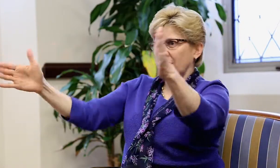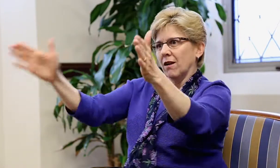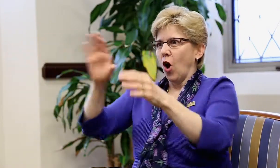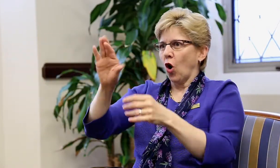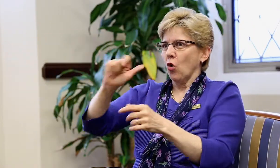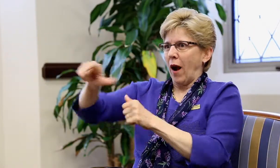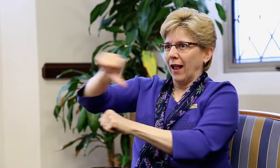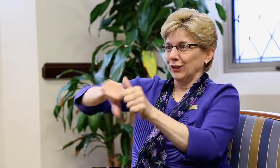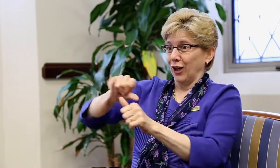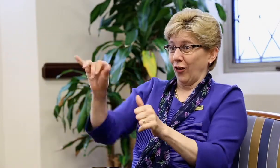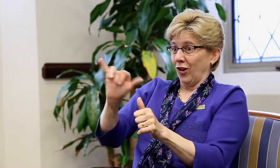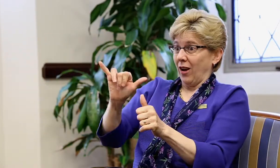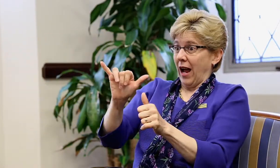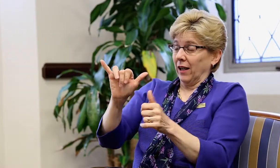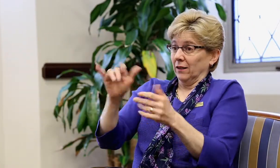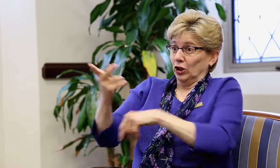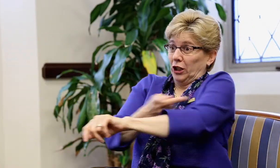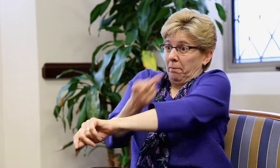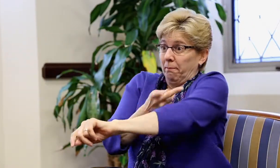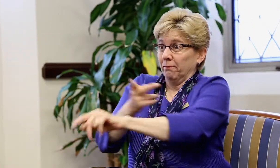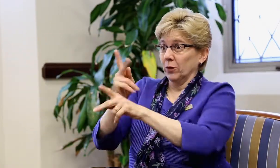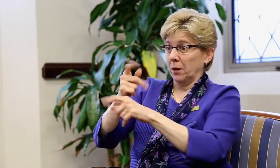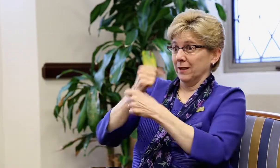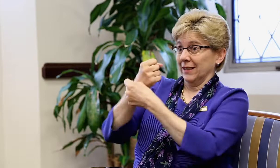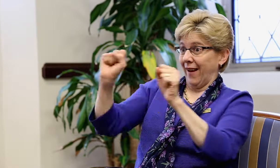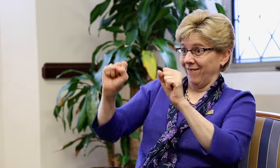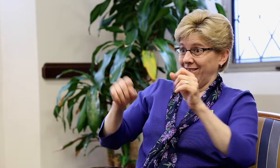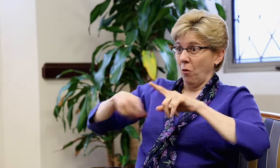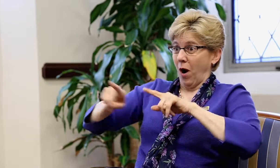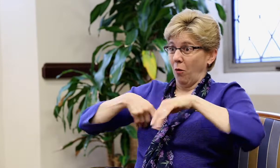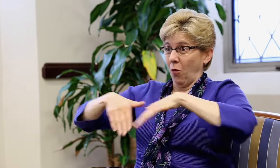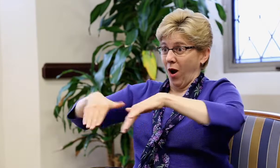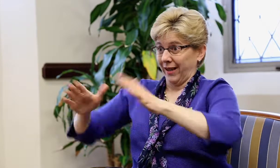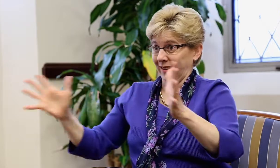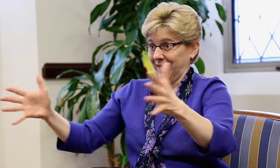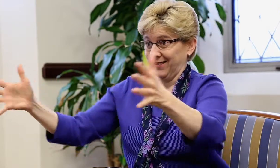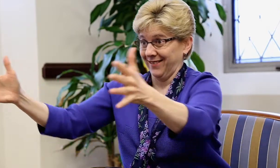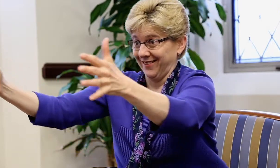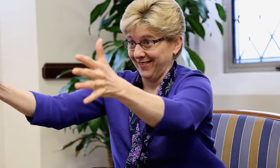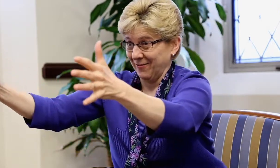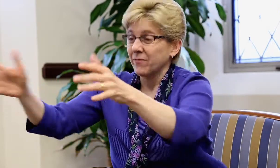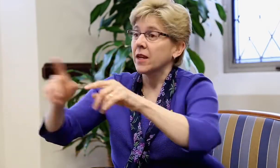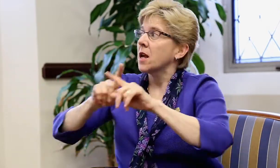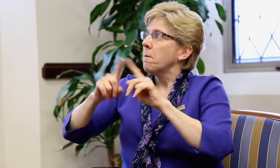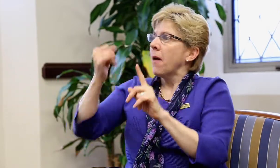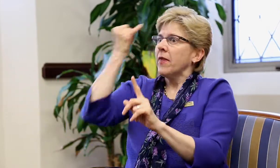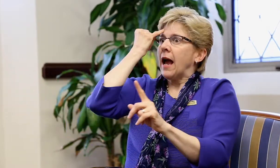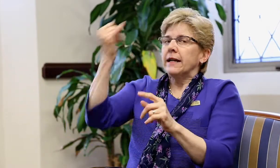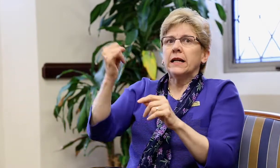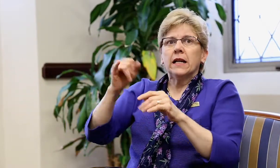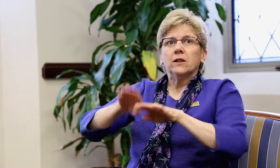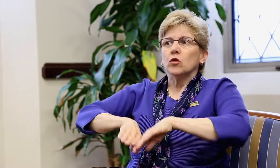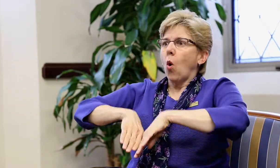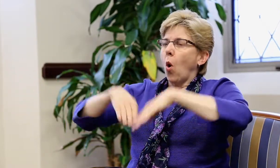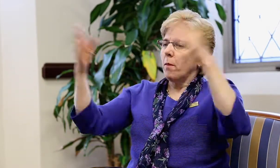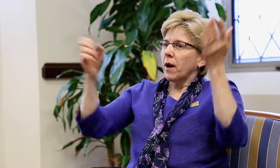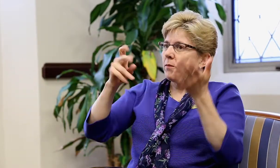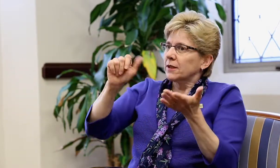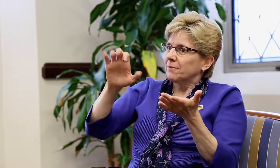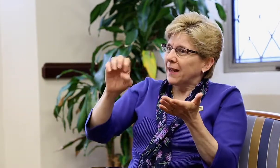them. So we help one another, kind of like sheep. We sort of herd one another. We're walking together to ensure everyone gets to the destination safely. So the whole idea of deaf